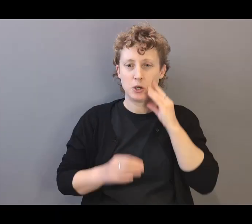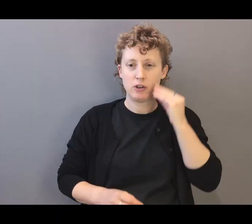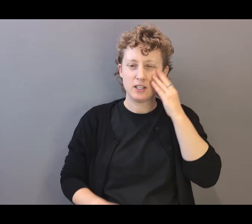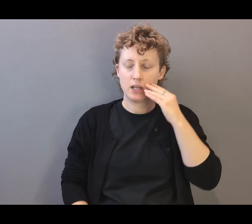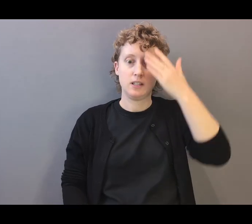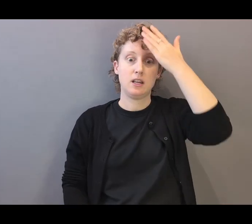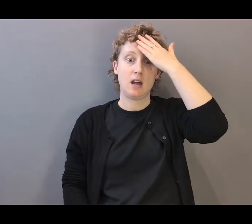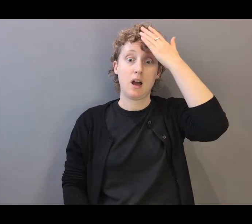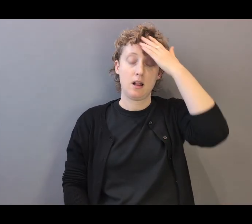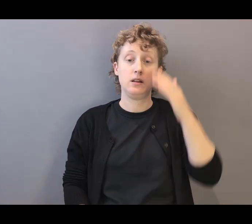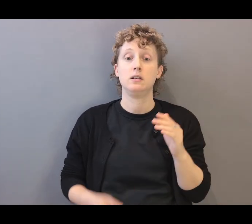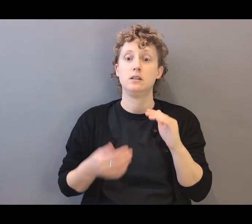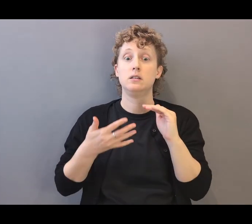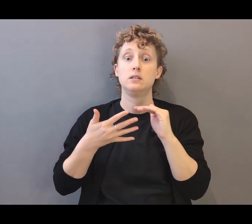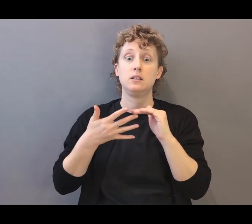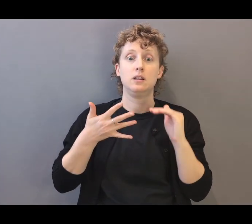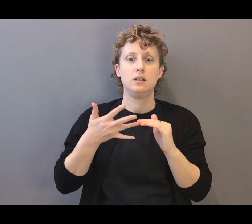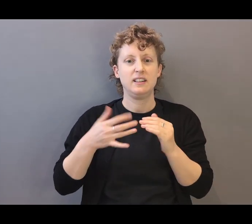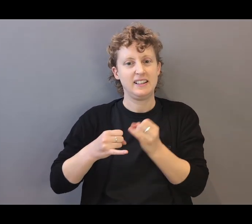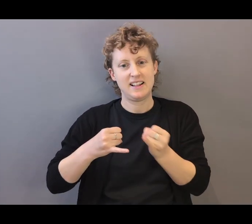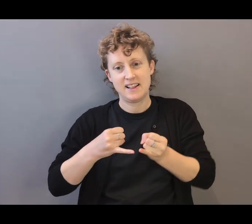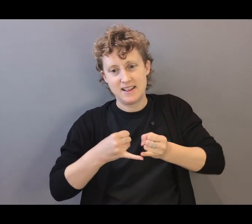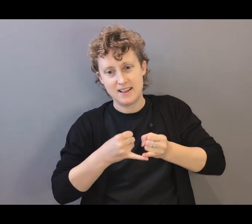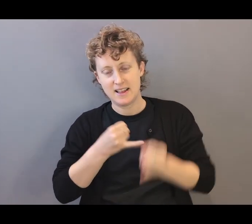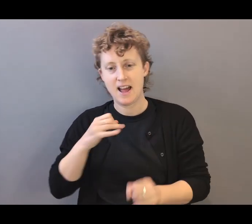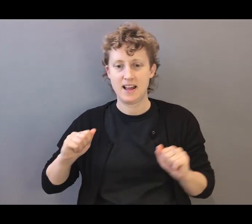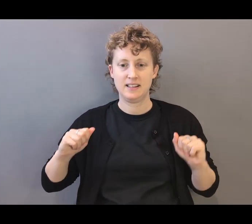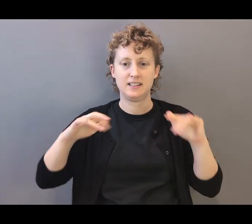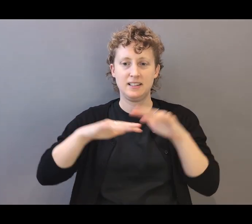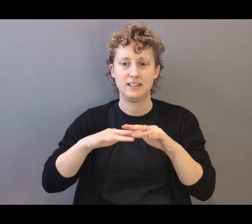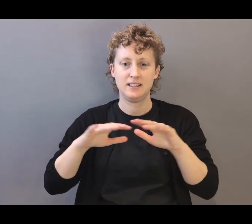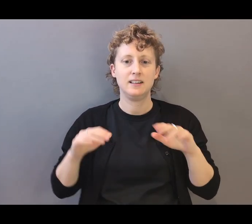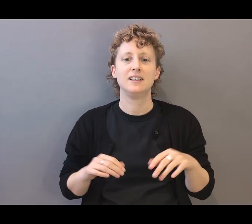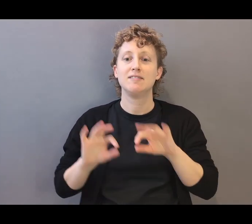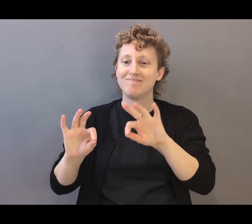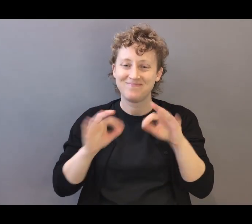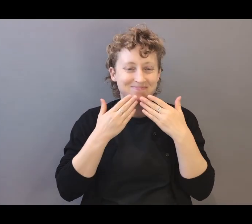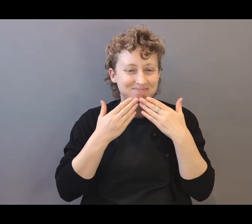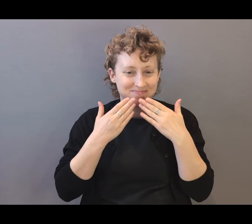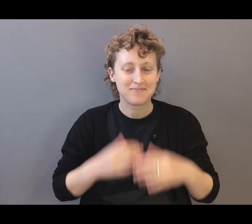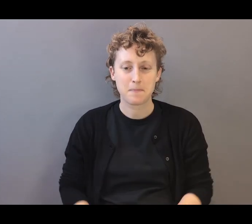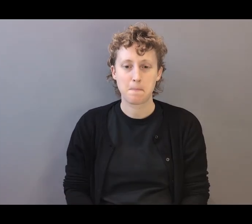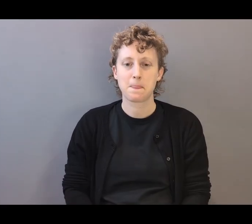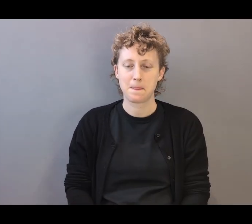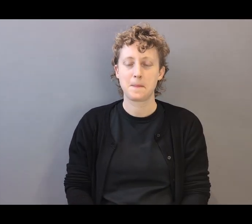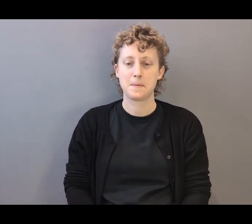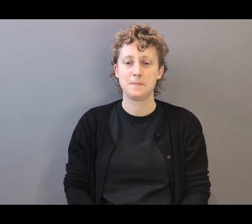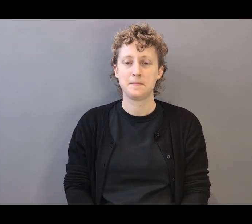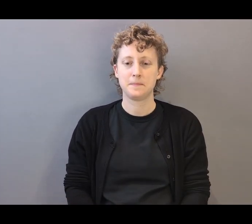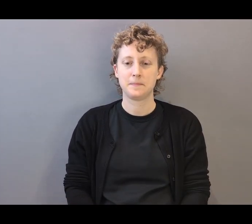And we will now move into the last session of today. Thank you very much to the speakers.